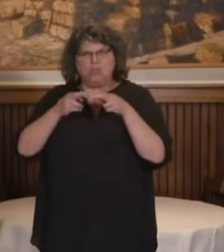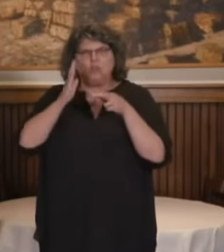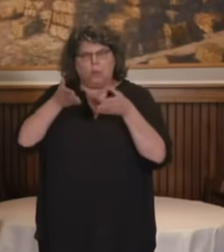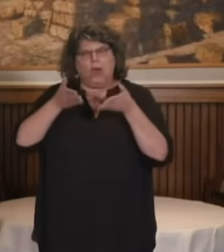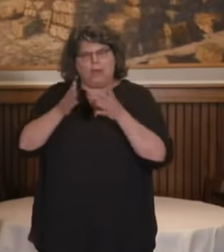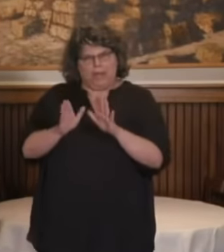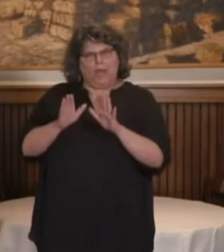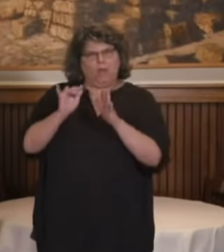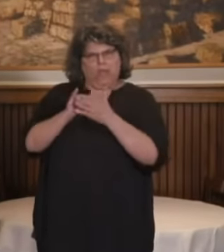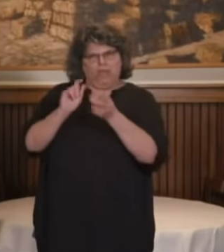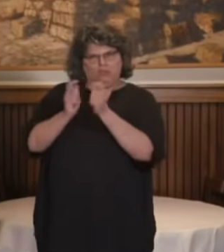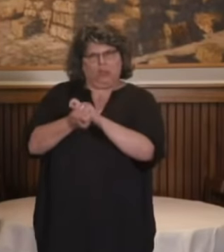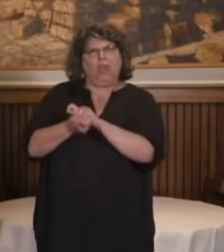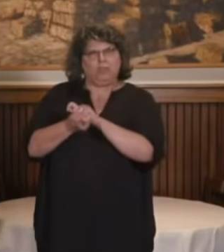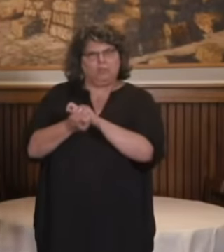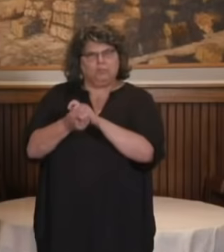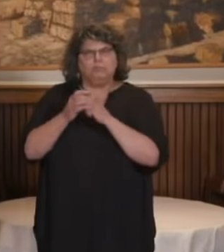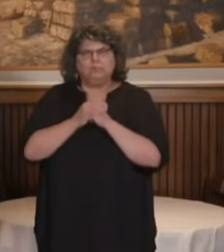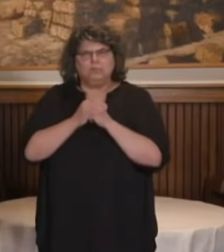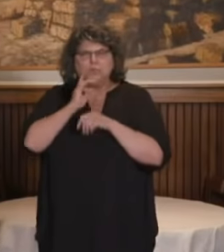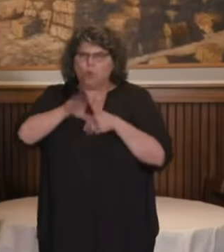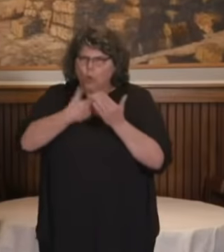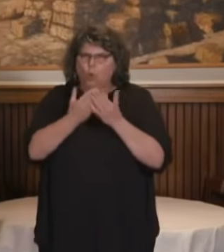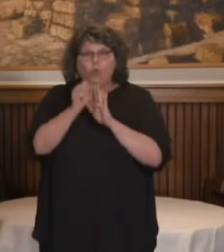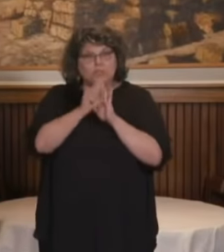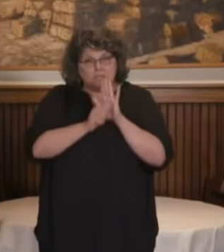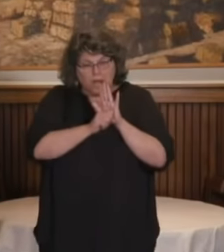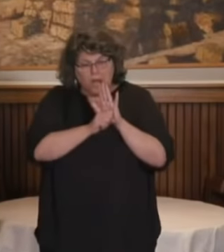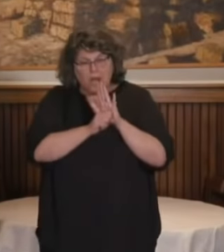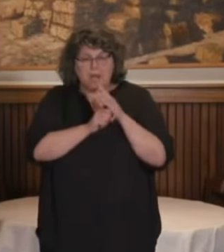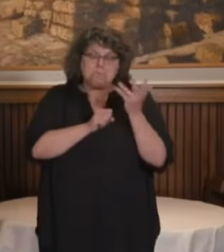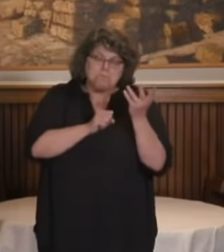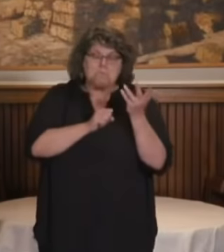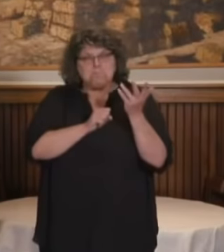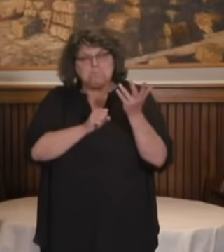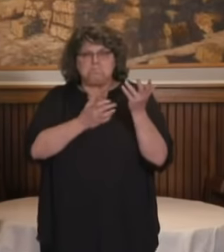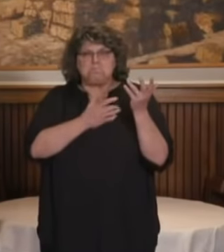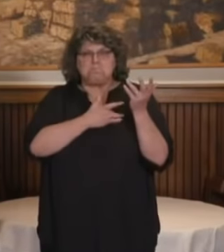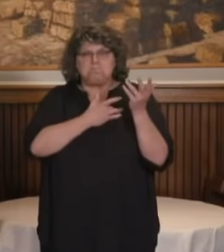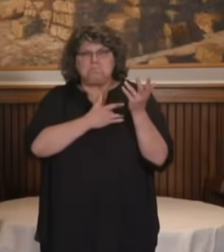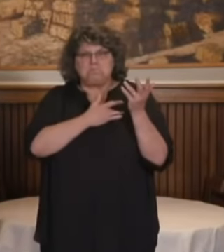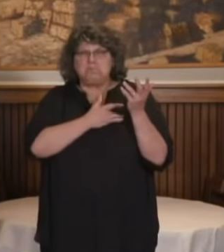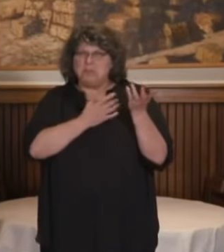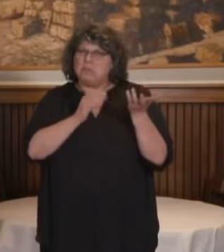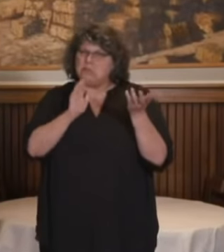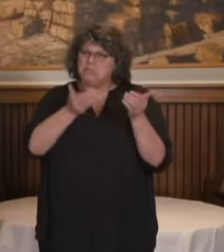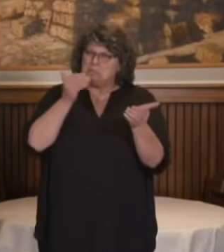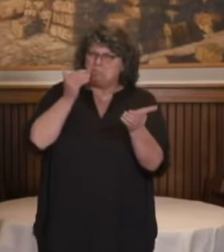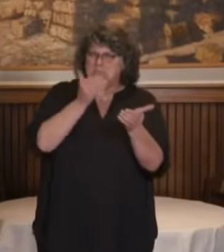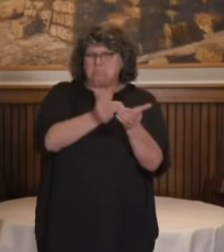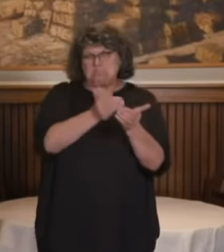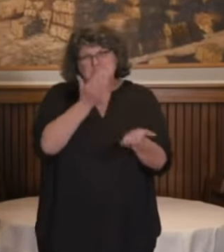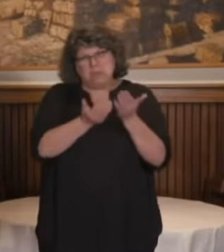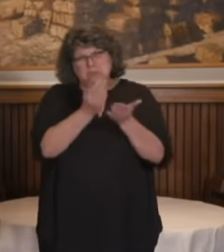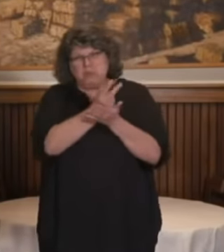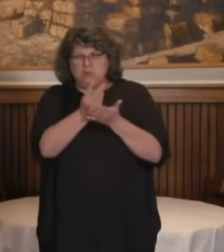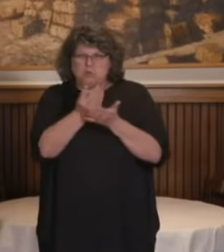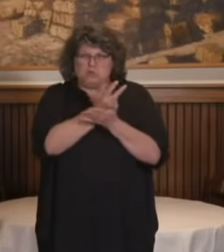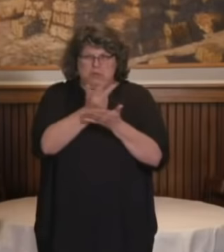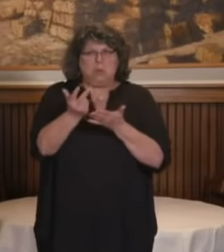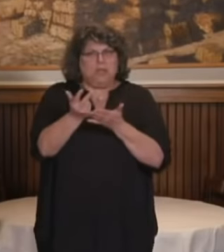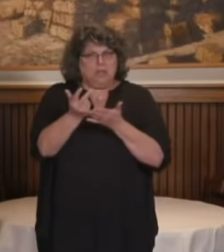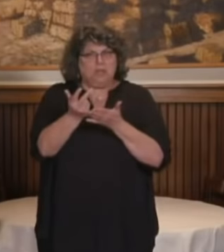for modifications in that space. Statewide, we see if these trend lines hold within a couple weeks to